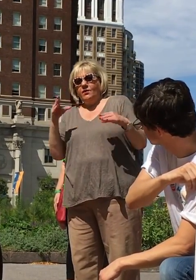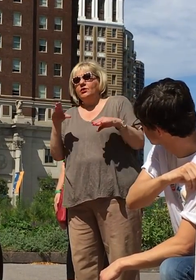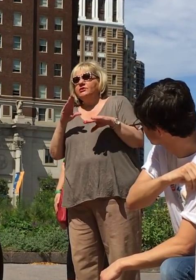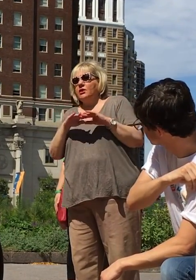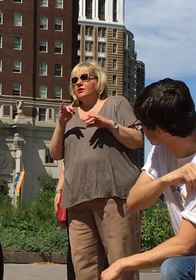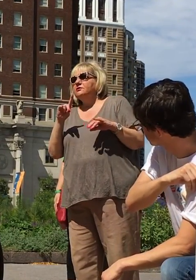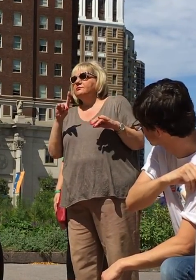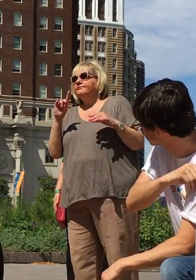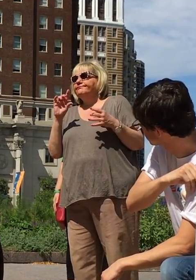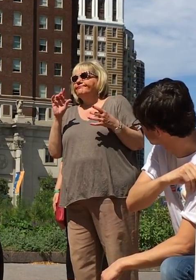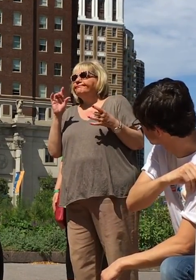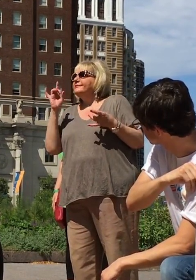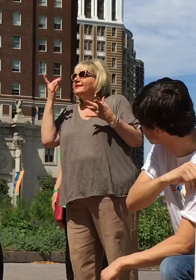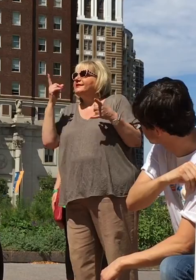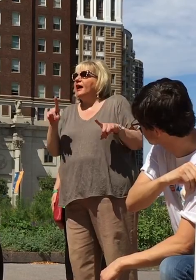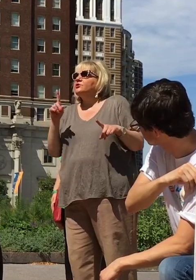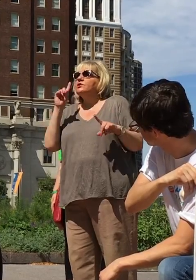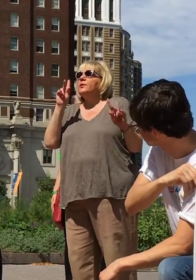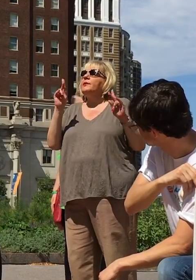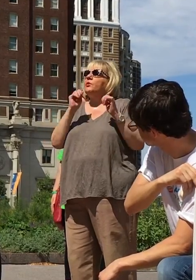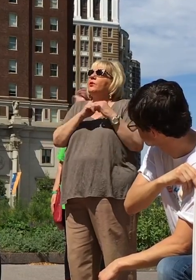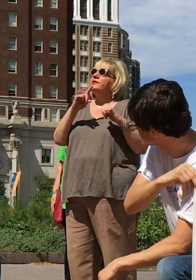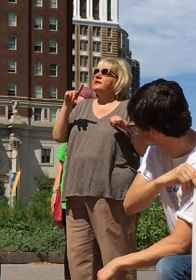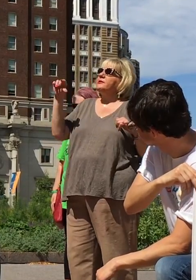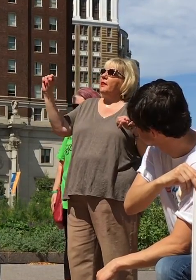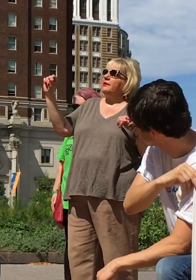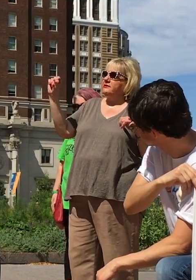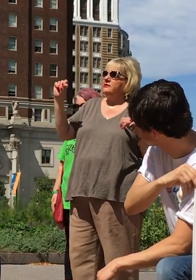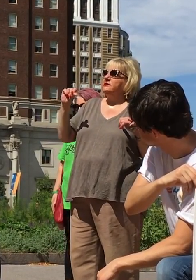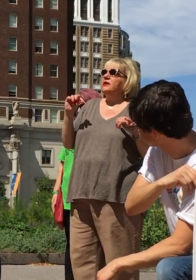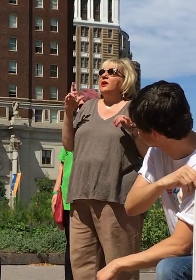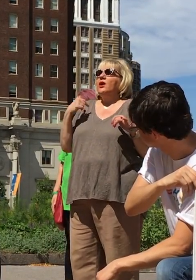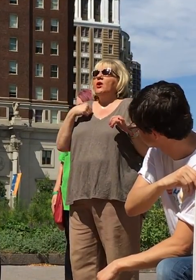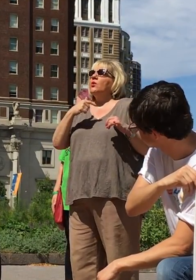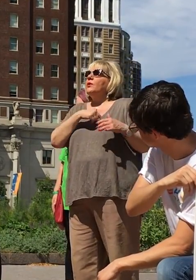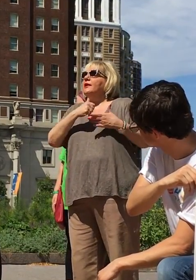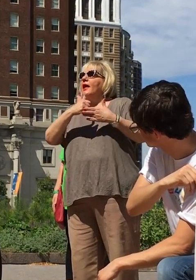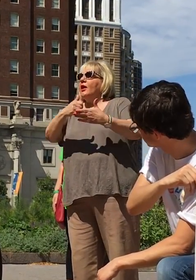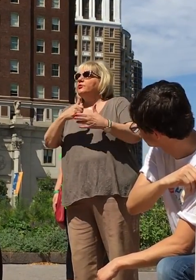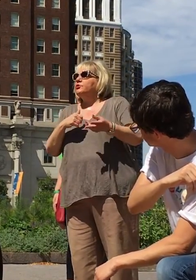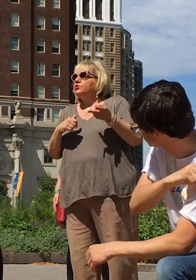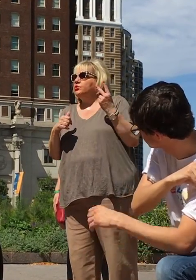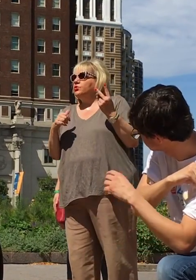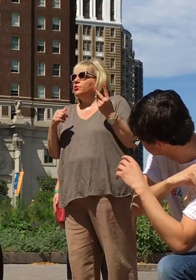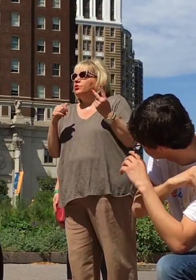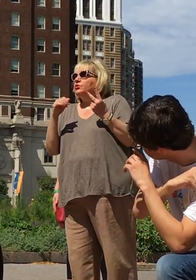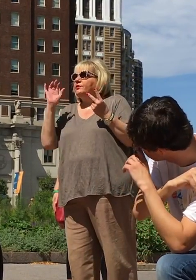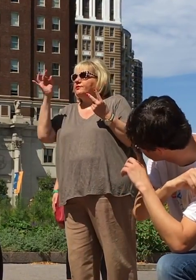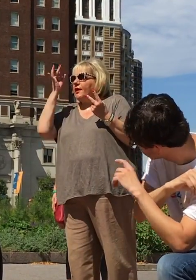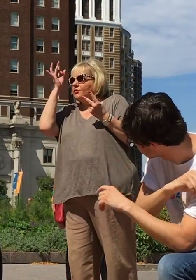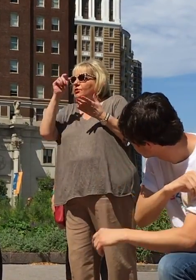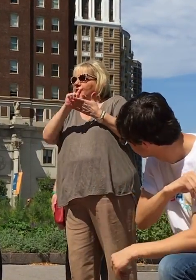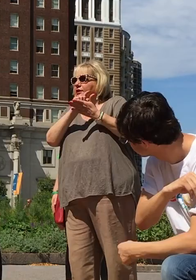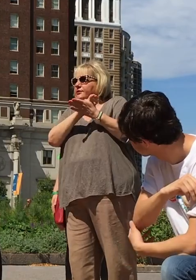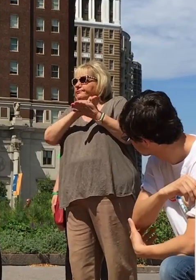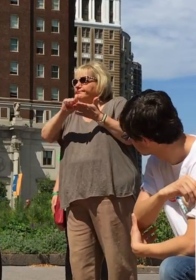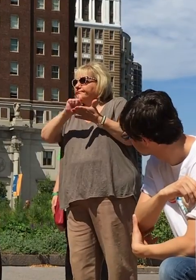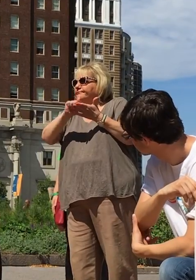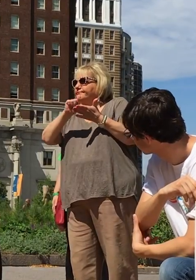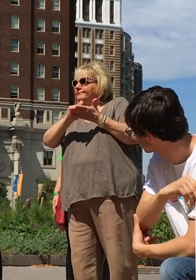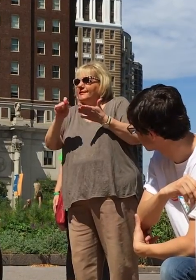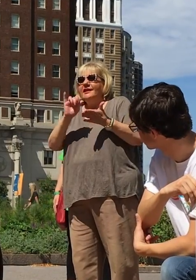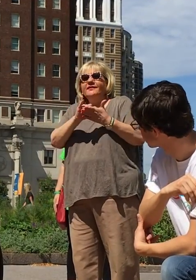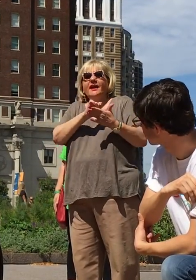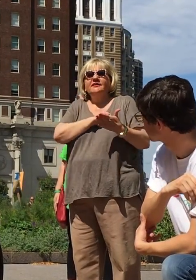persons with disabilities solely. We helped develop two federal pieces of legislation that our